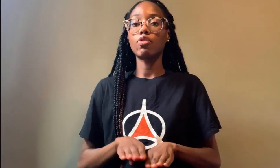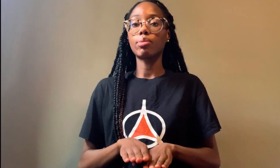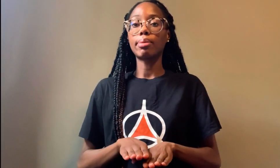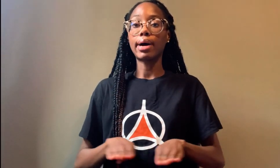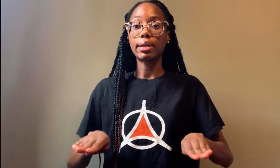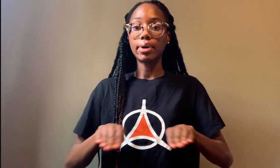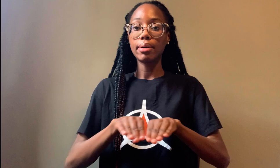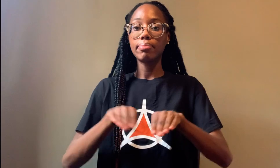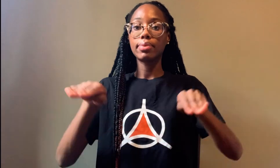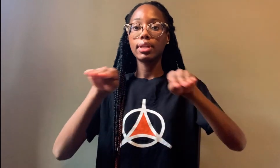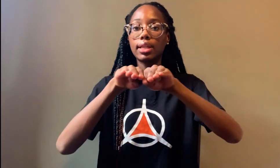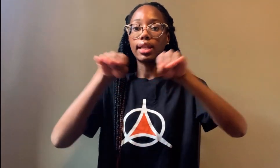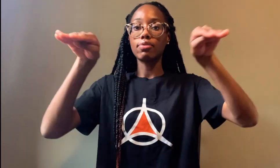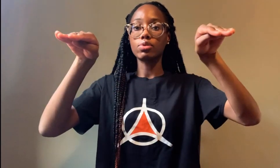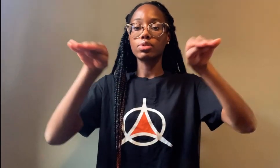from the bottom up. Levels.